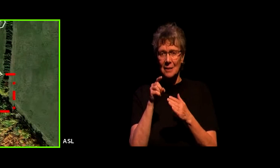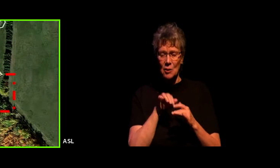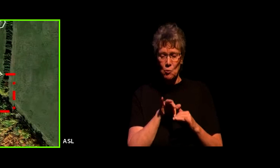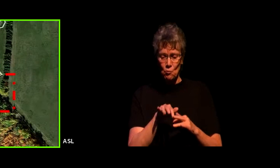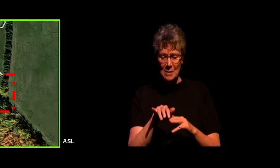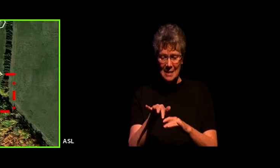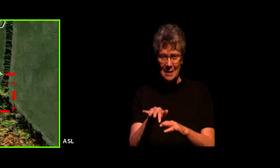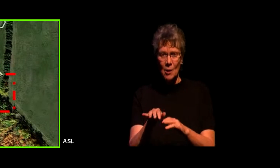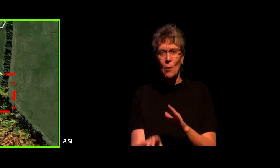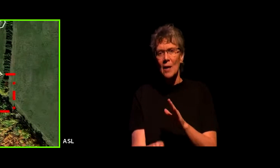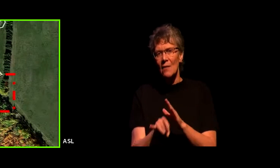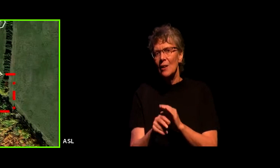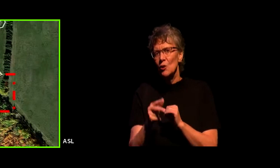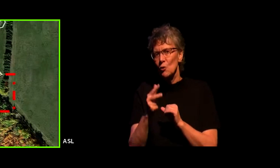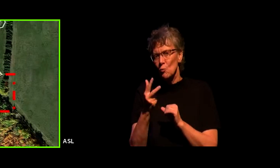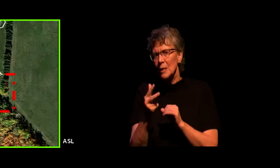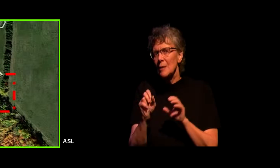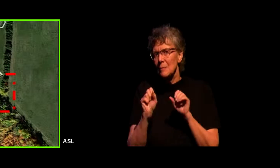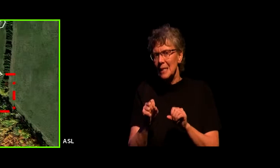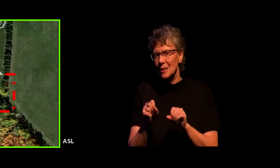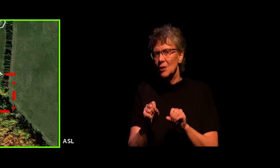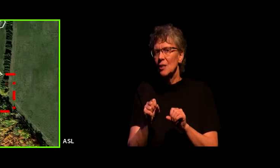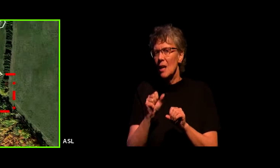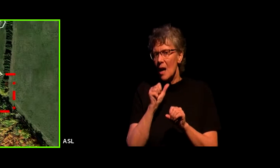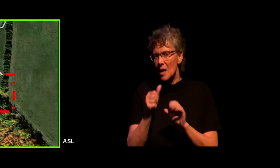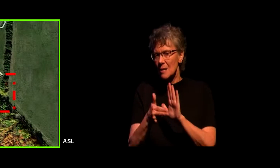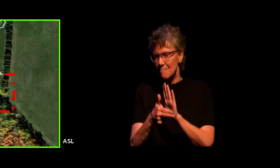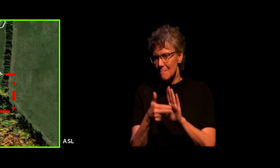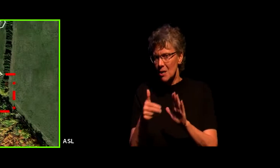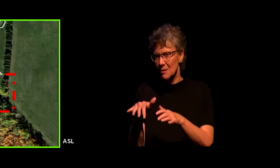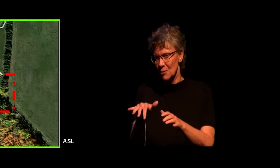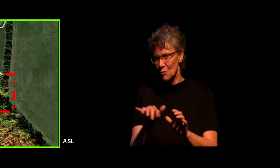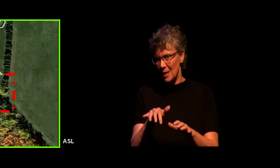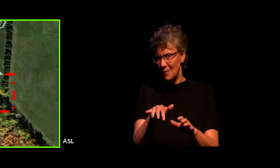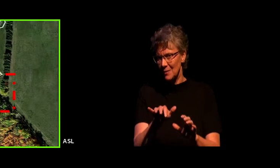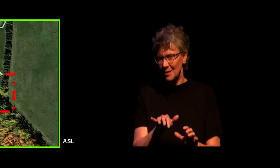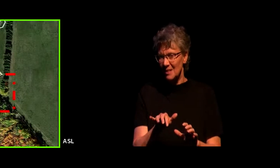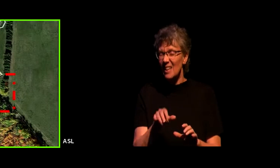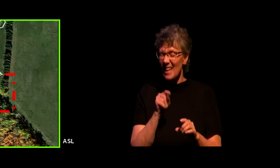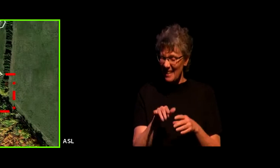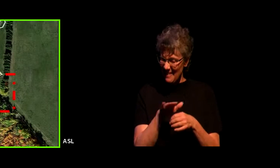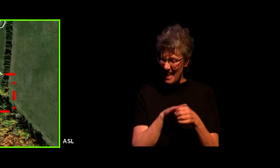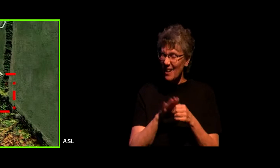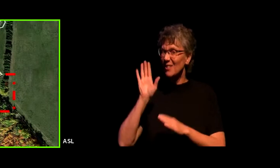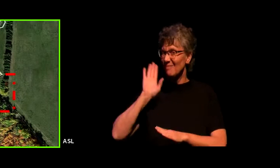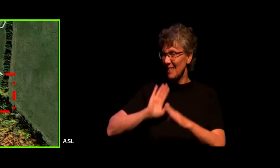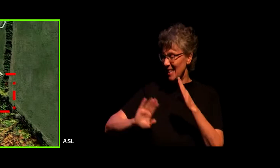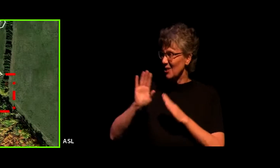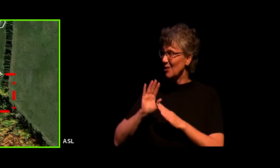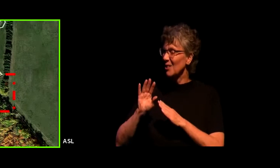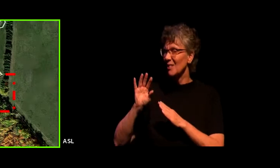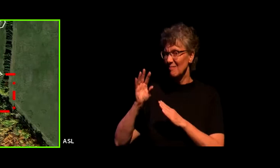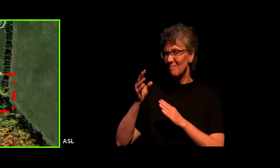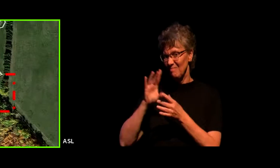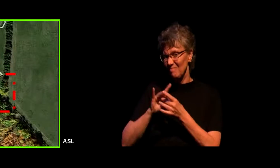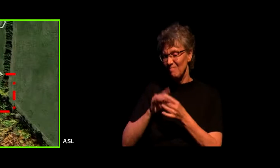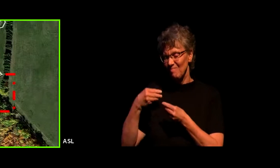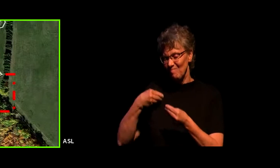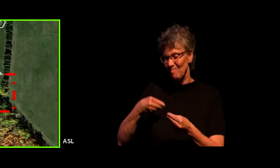right in an area that some of the history had said it would be. And we were able to take both the magnetic data and the ground penetrating radar